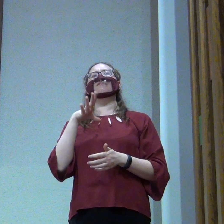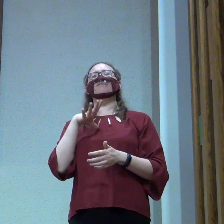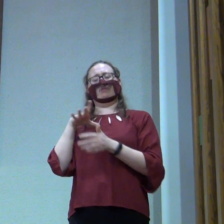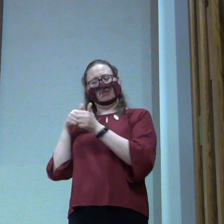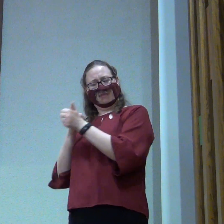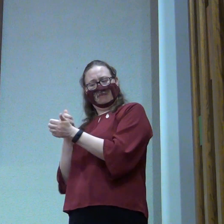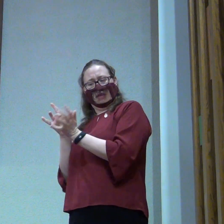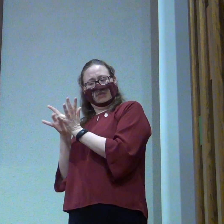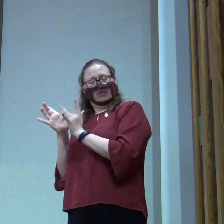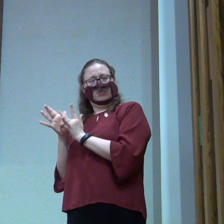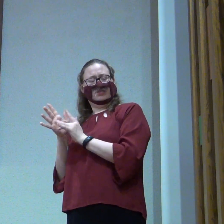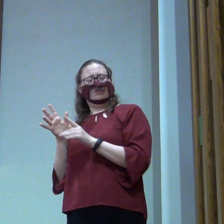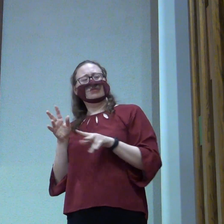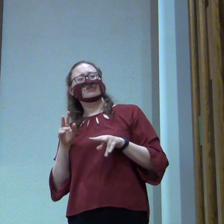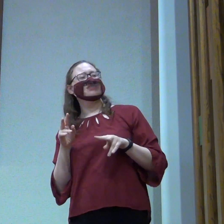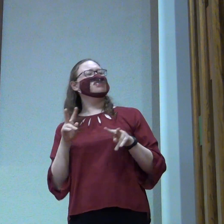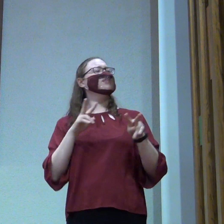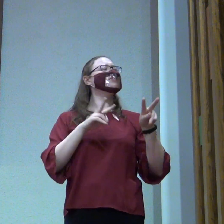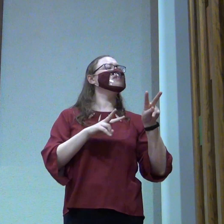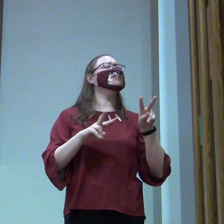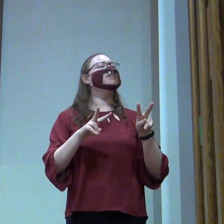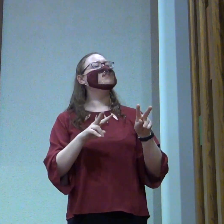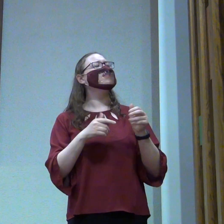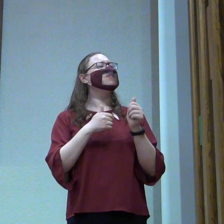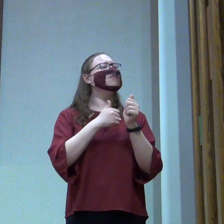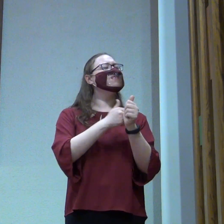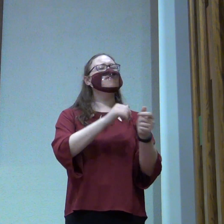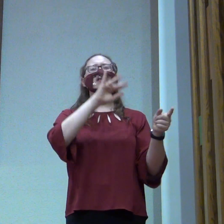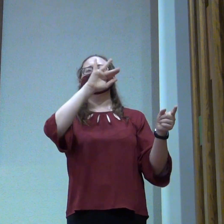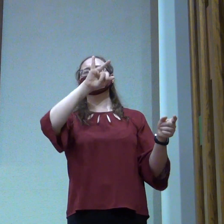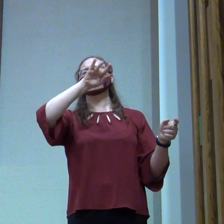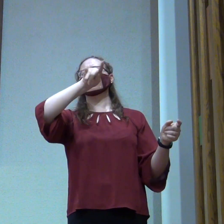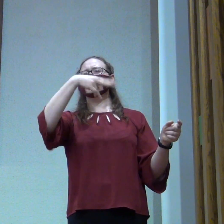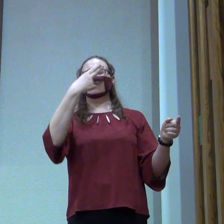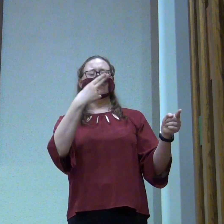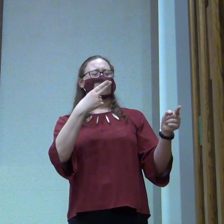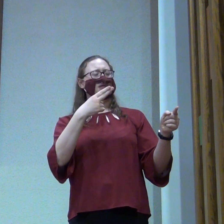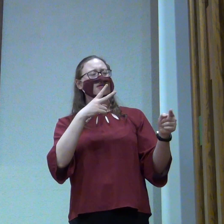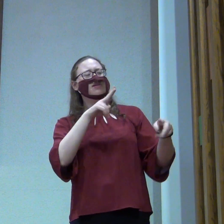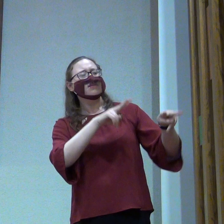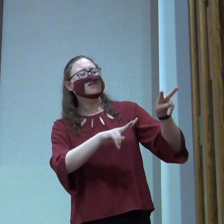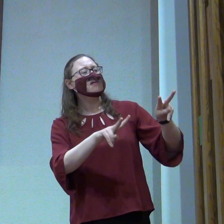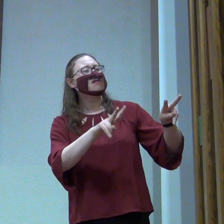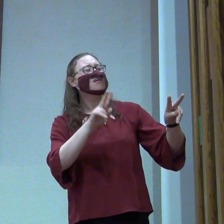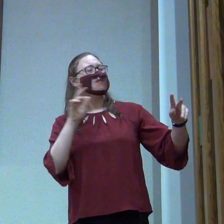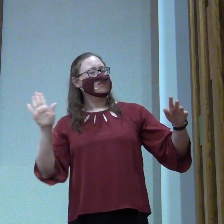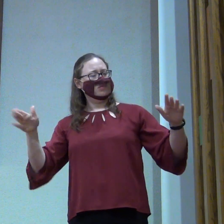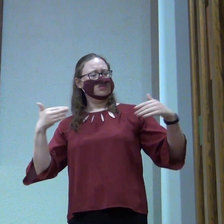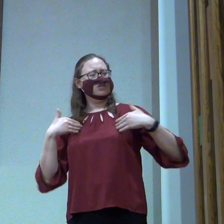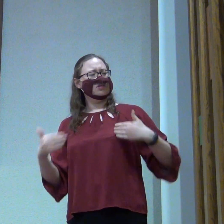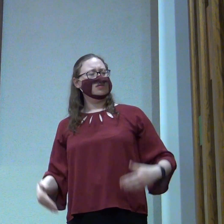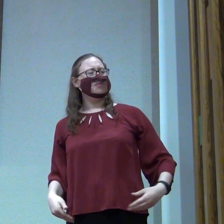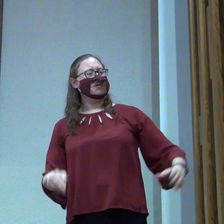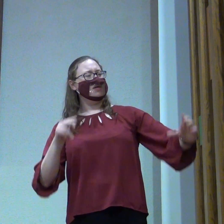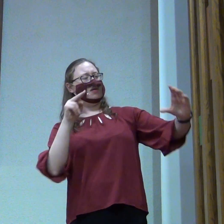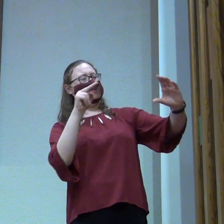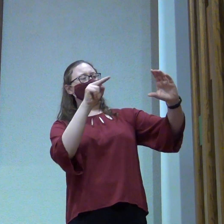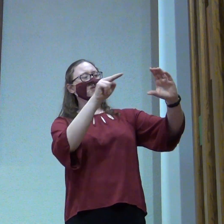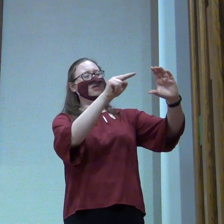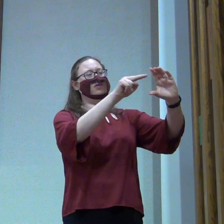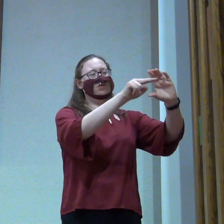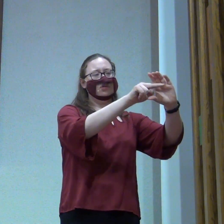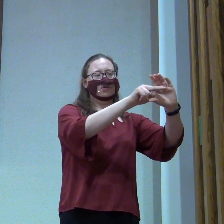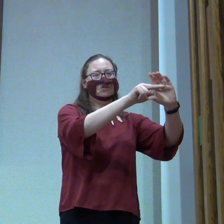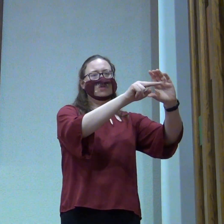with Jesus from Galilee followed Joseph and saw the